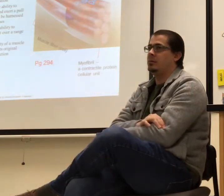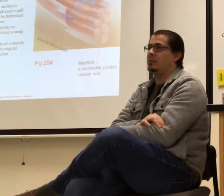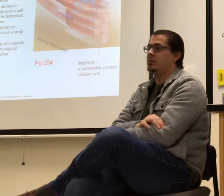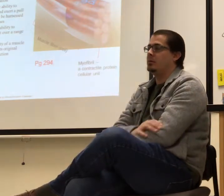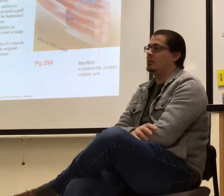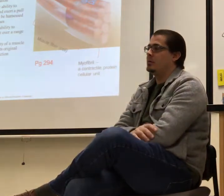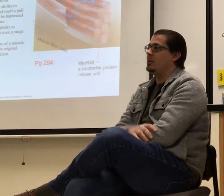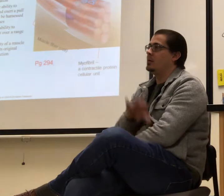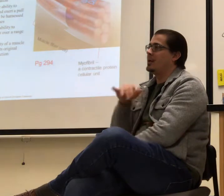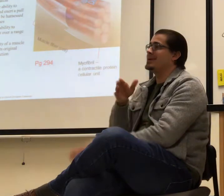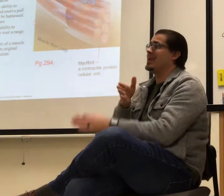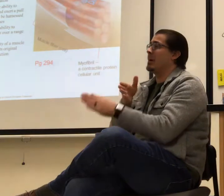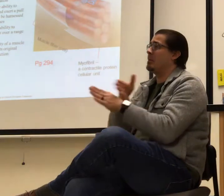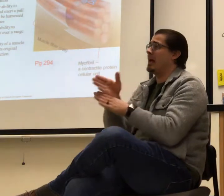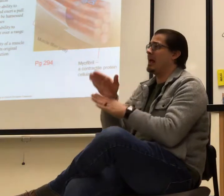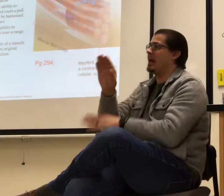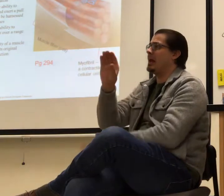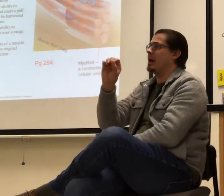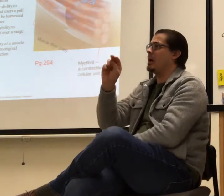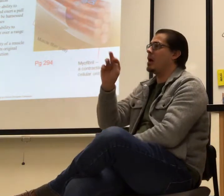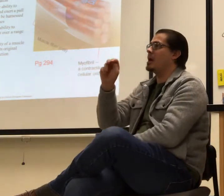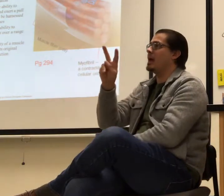That's the main connective tissue that